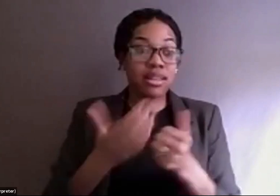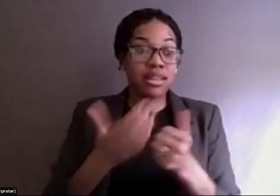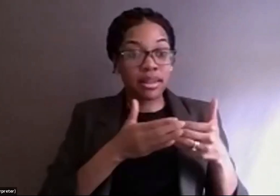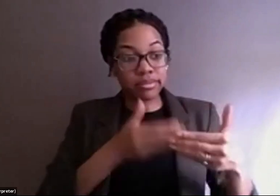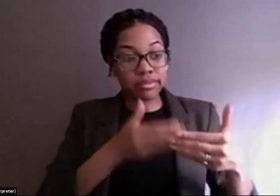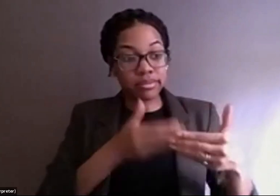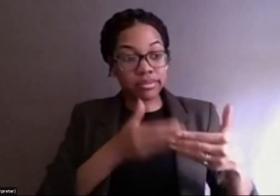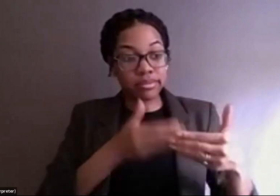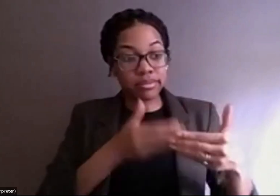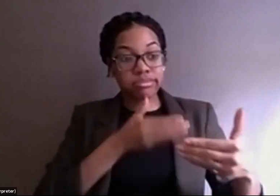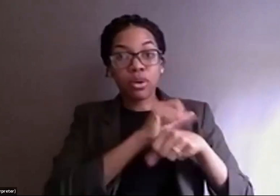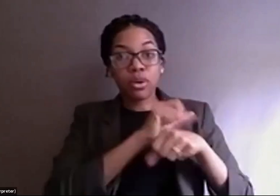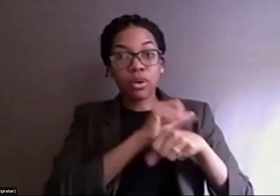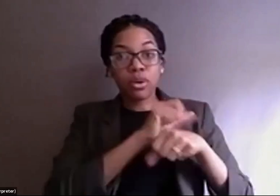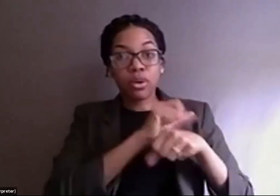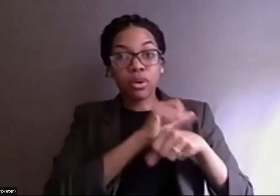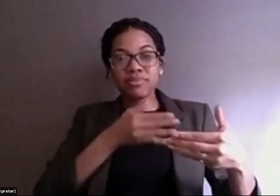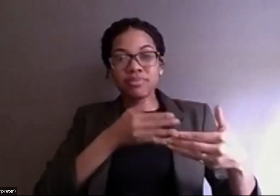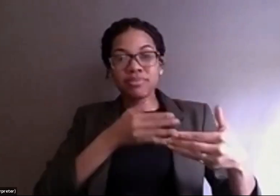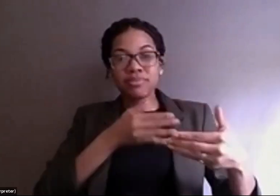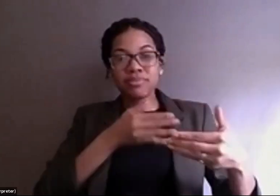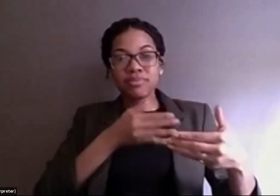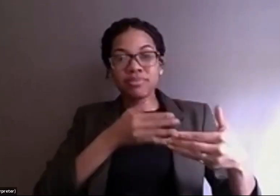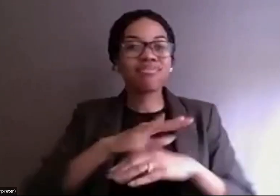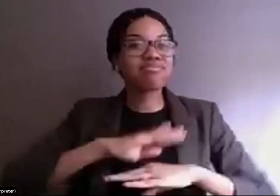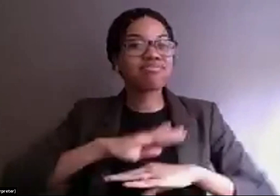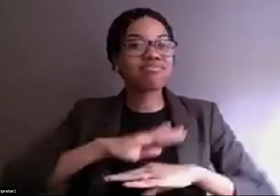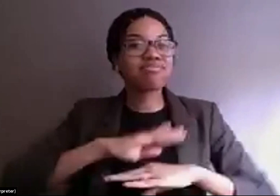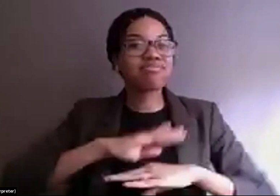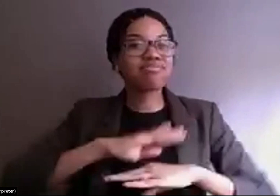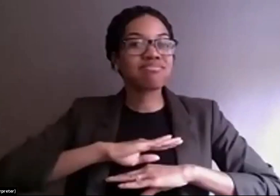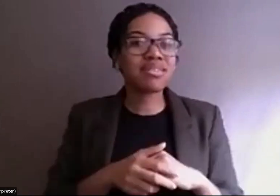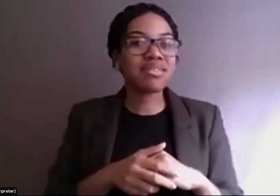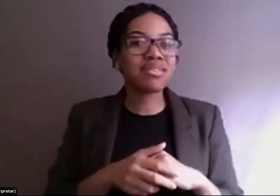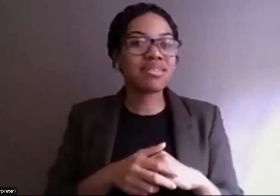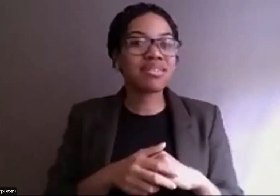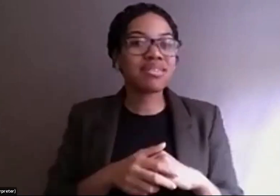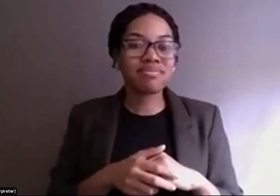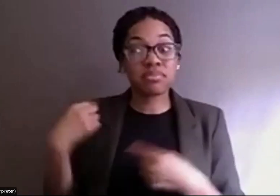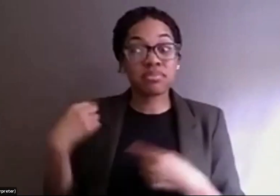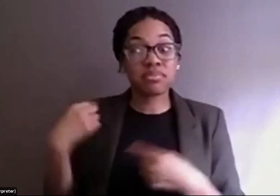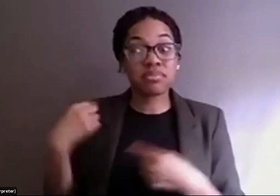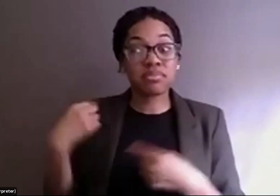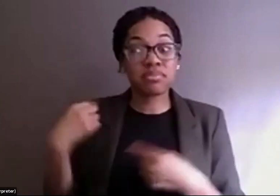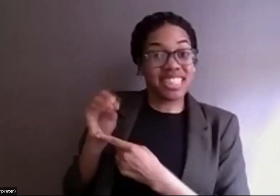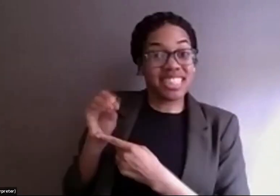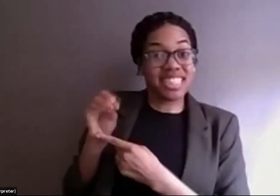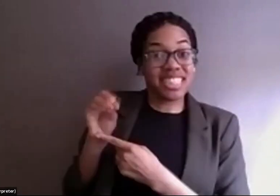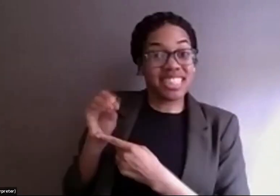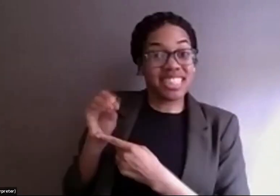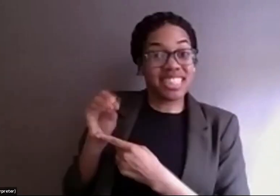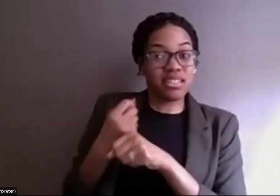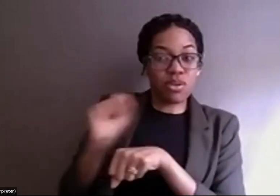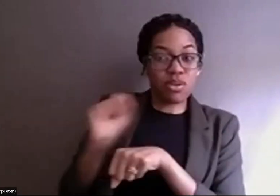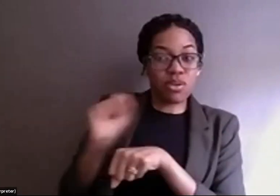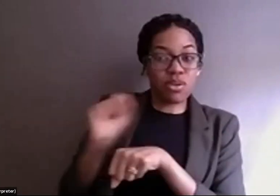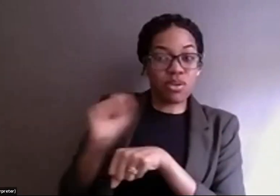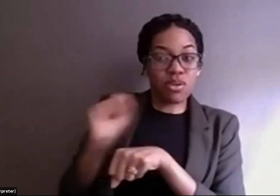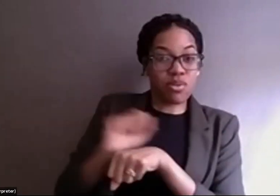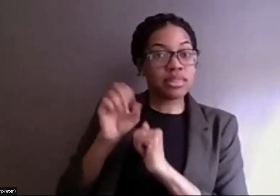sufficient. We have been out here for 60 years, and we have done things, and